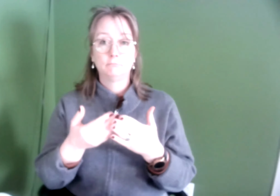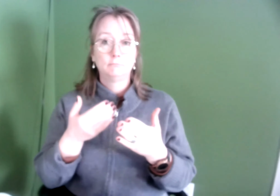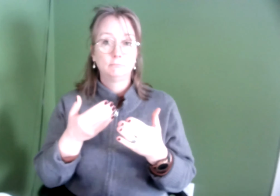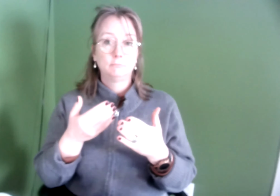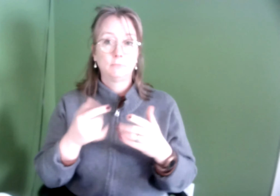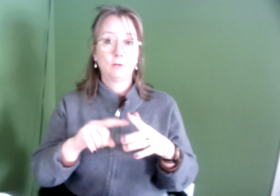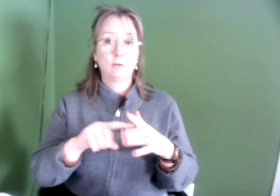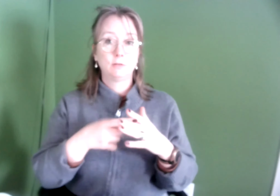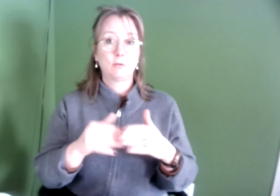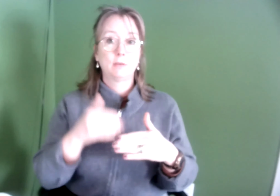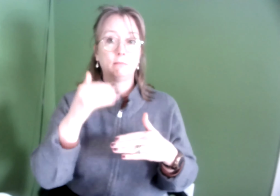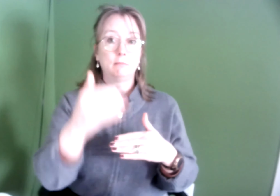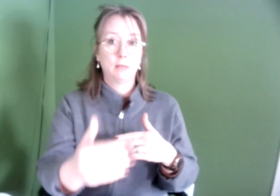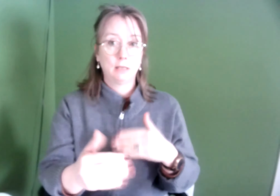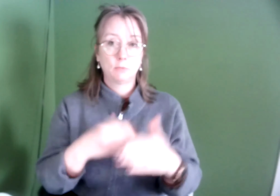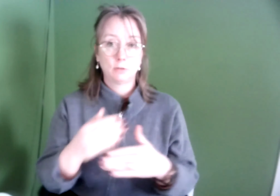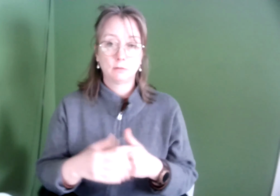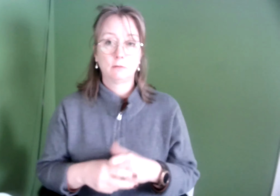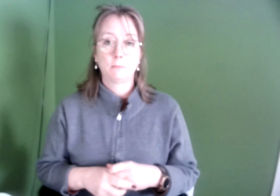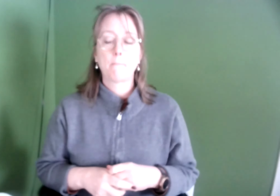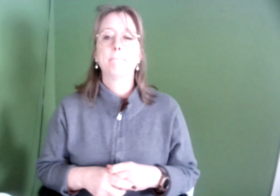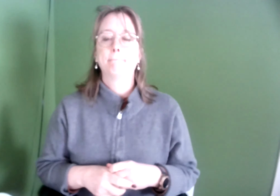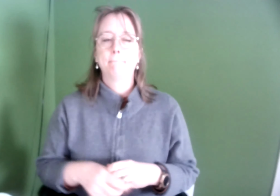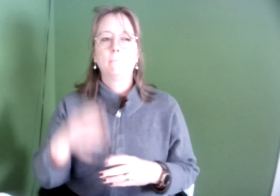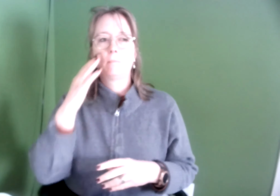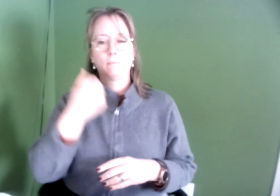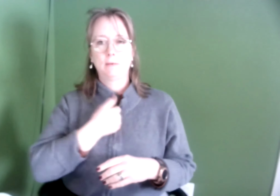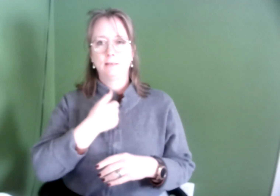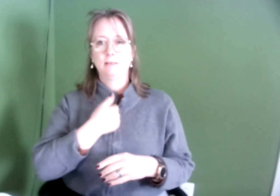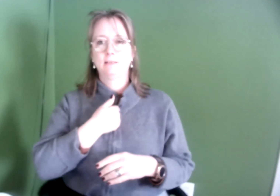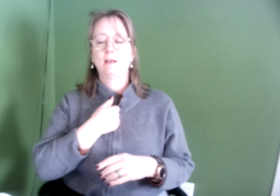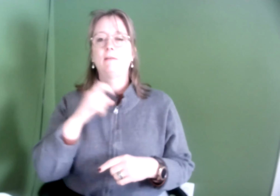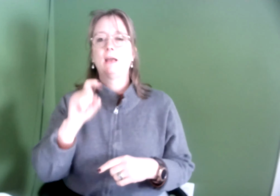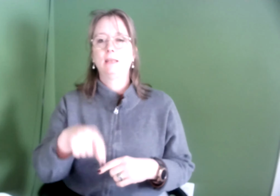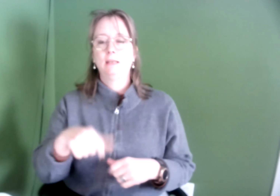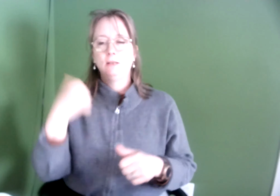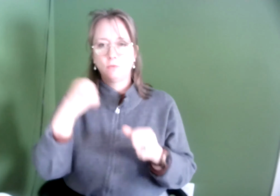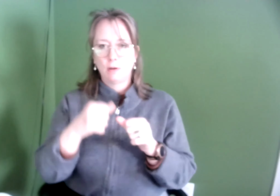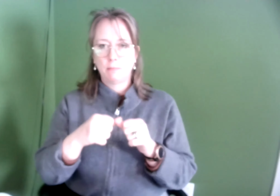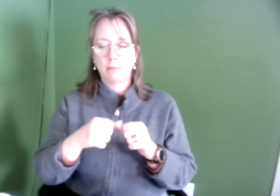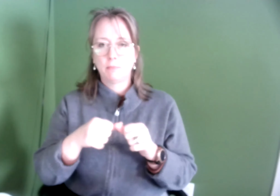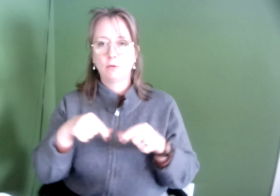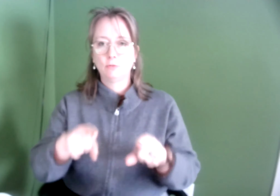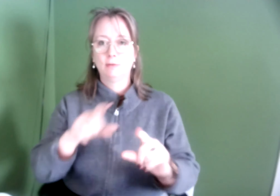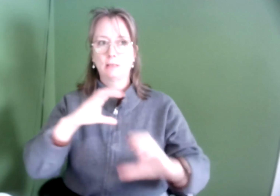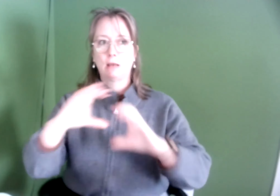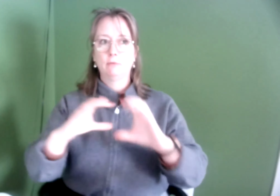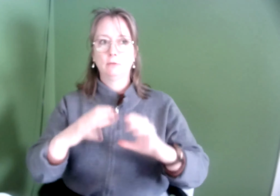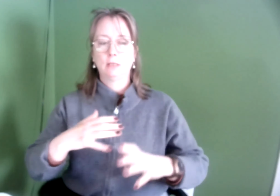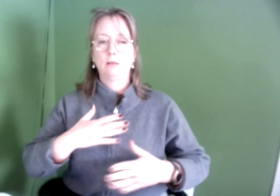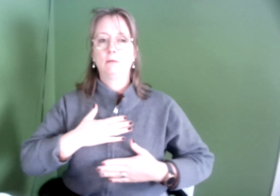start our next process? And I know for myself, I need to remember to breathe through this conversation because it's